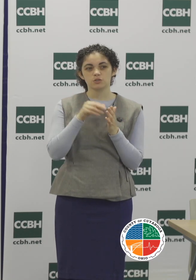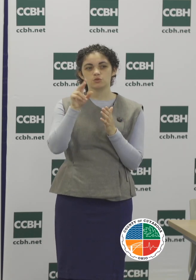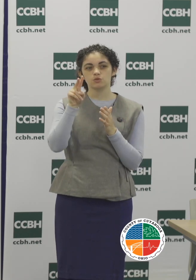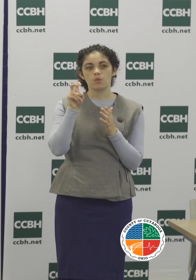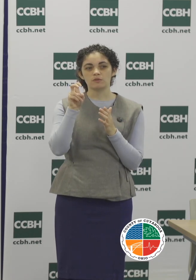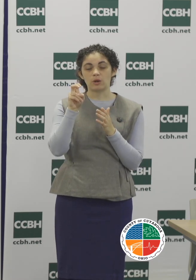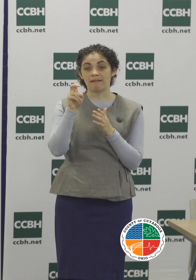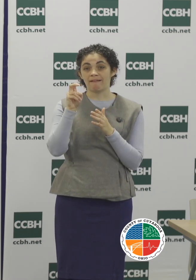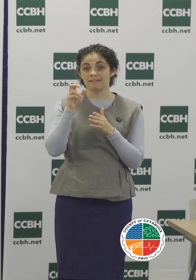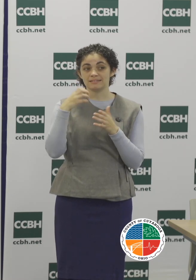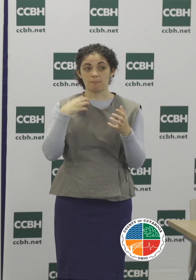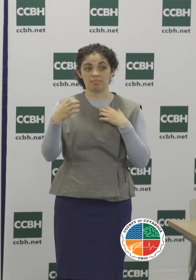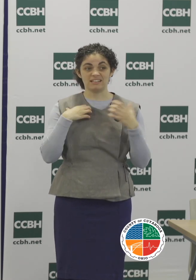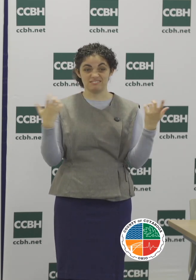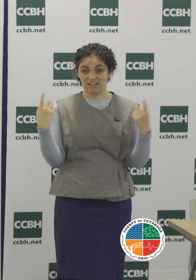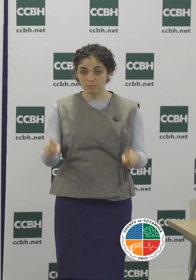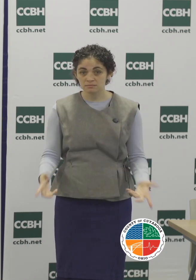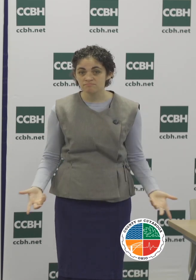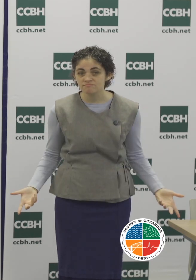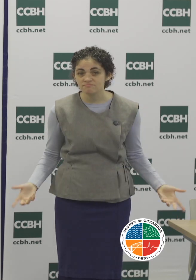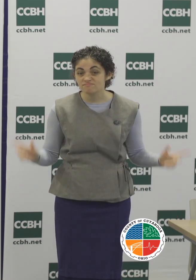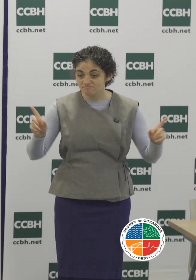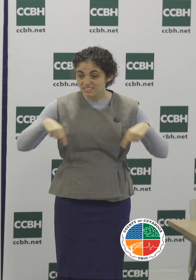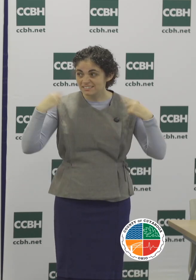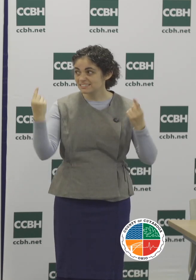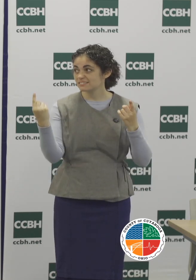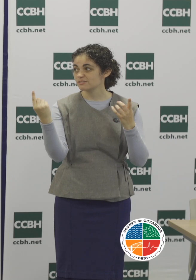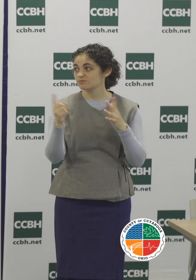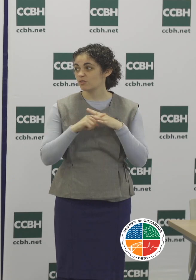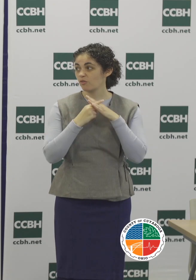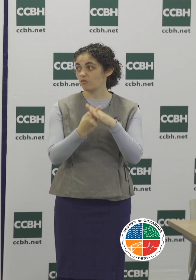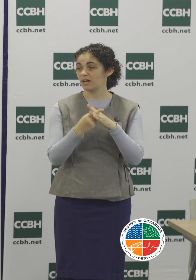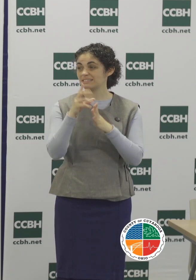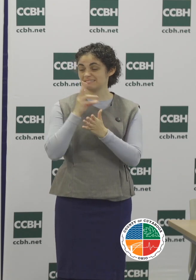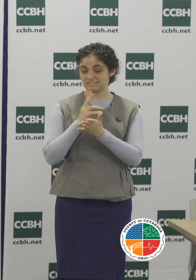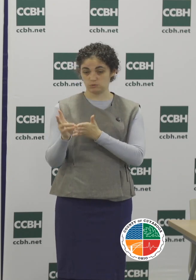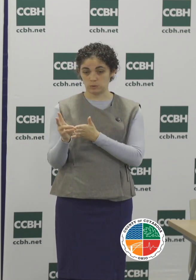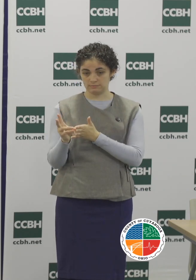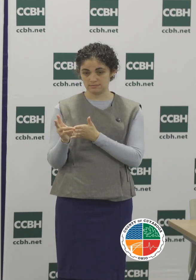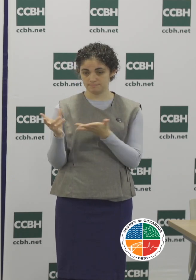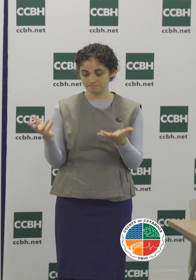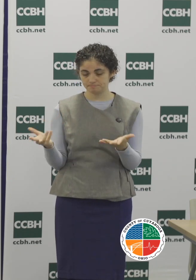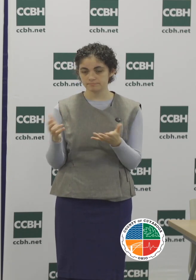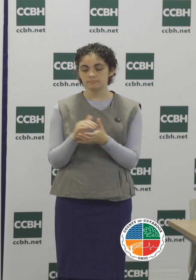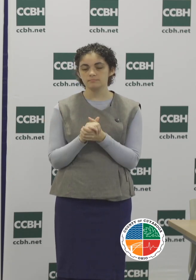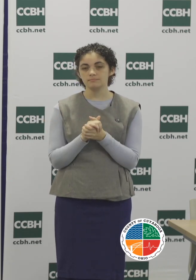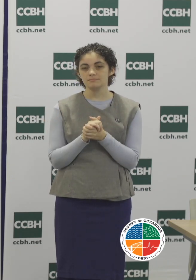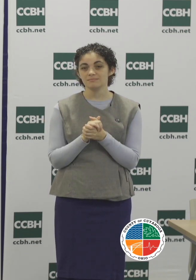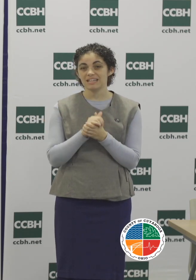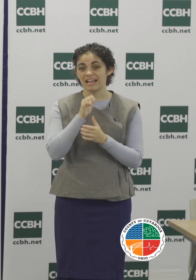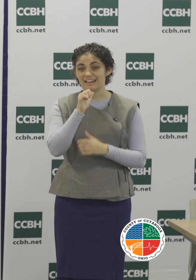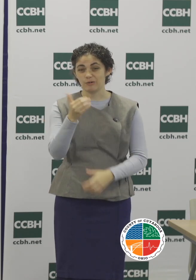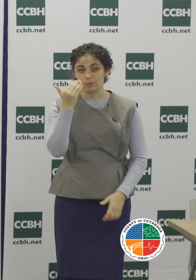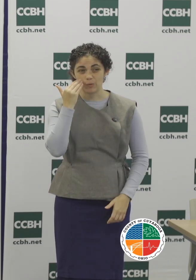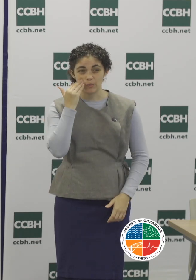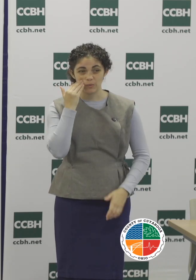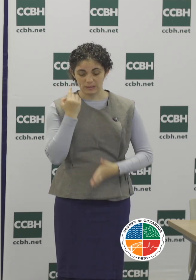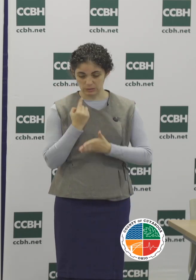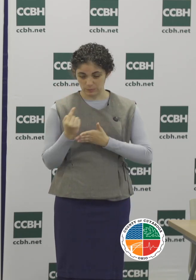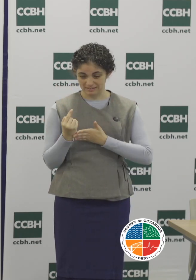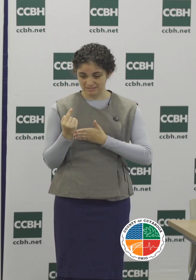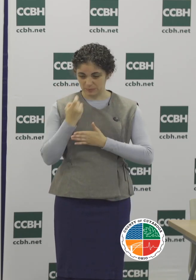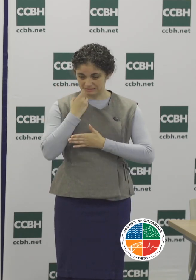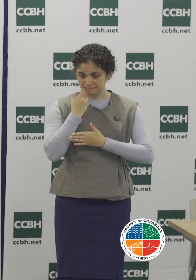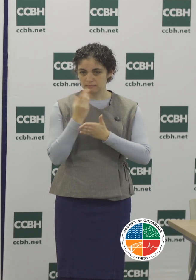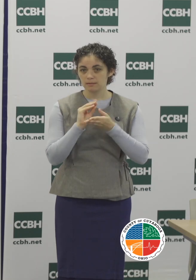complaints. That's since the beginning, really, the last 6 weeks or so. I don't know the last week's